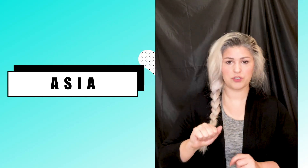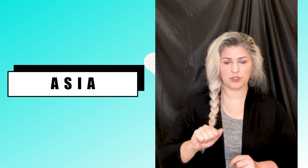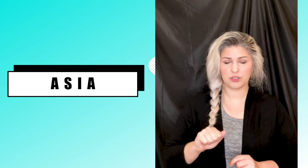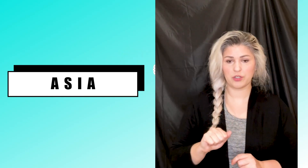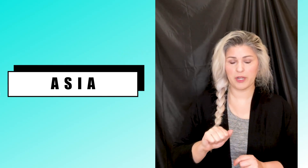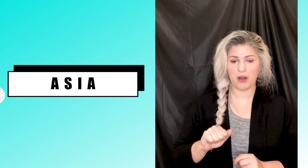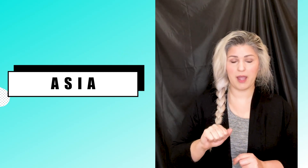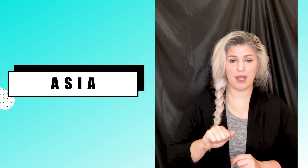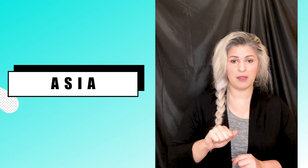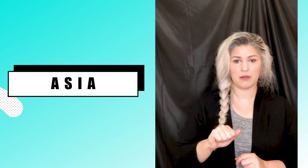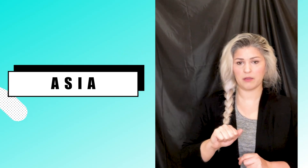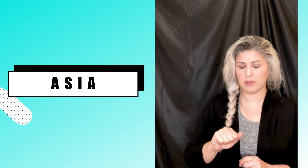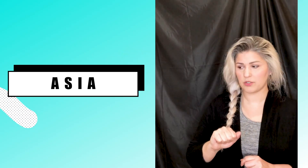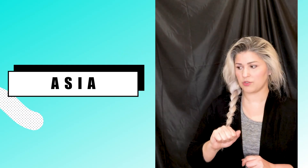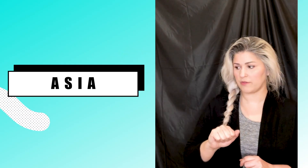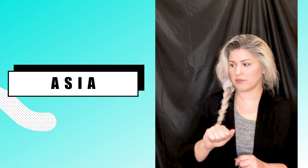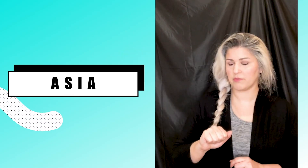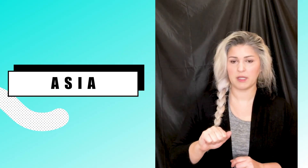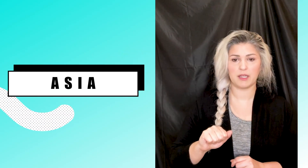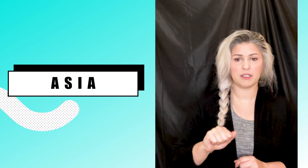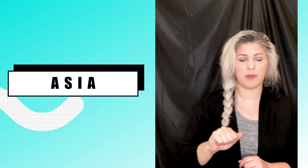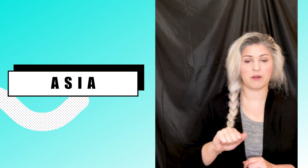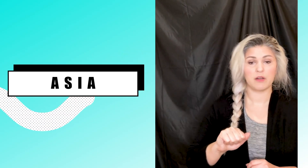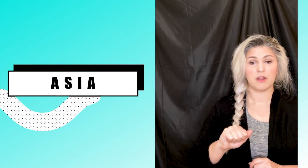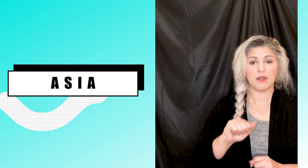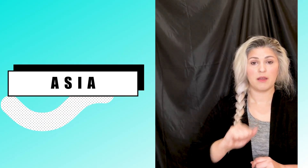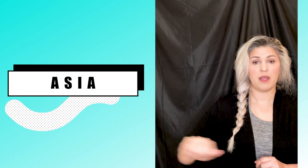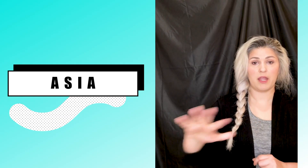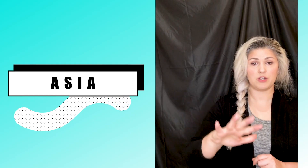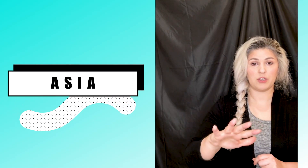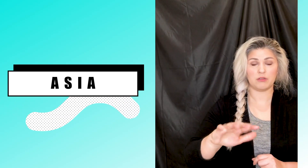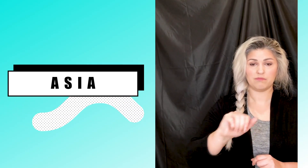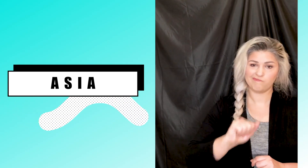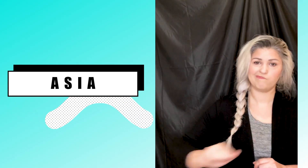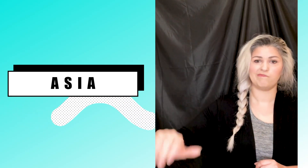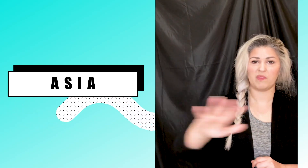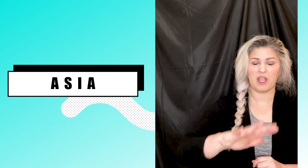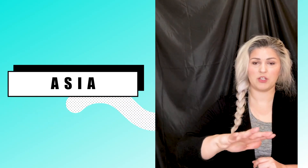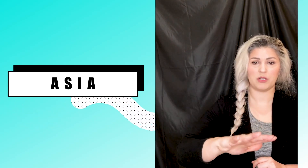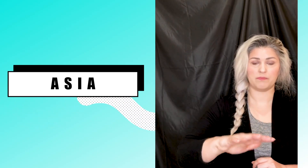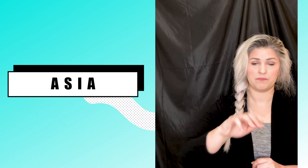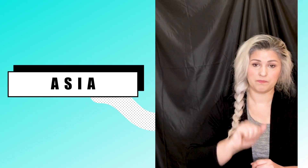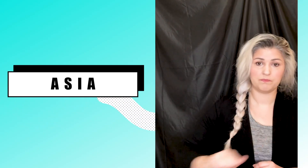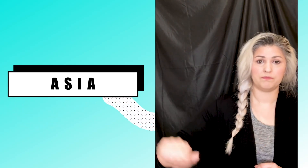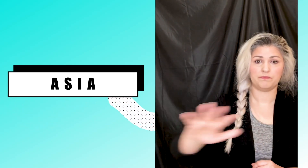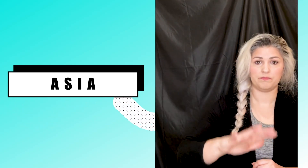So we're circling our A. Here, let me scooch over so we can get this better. Asia, Asia.